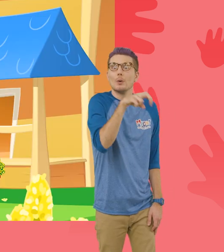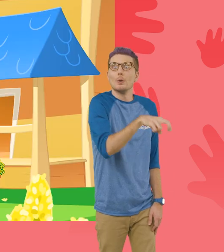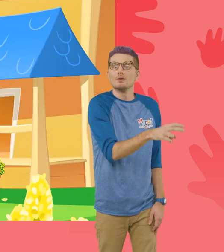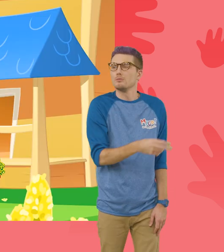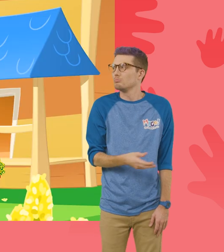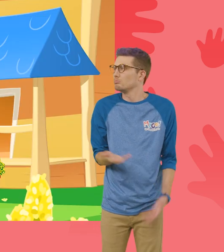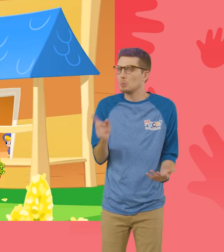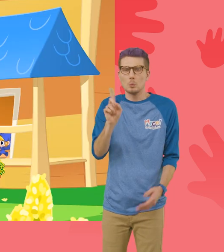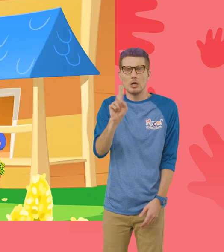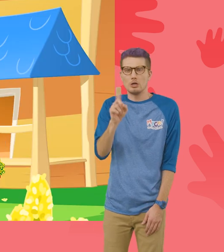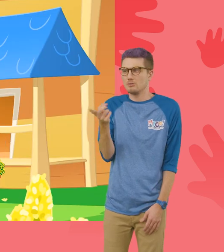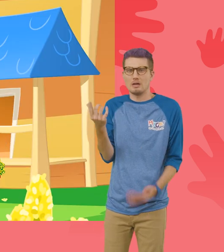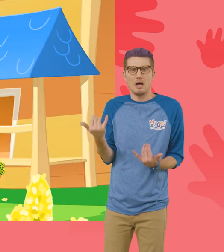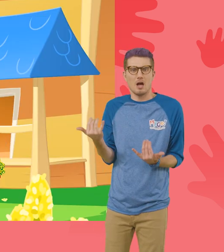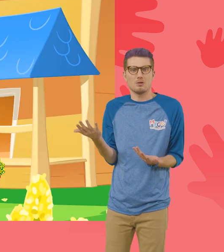Where is he now?